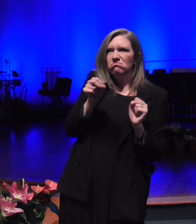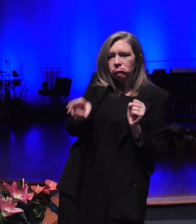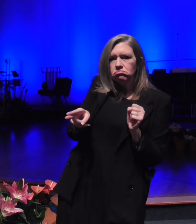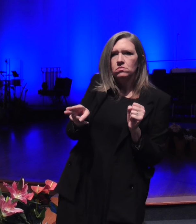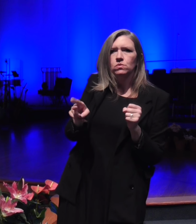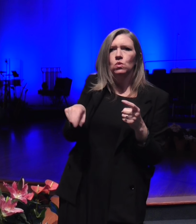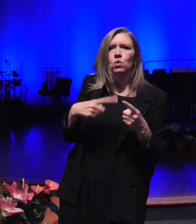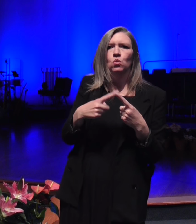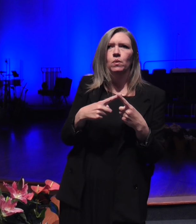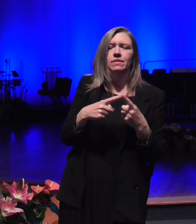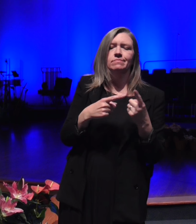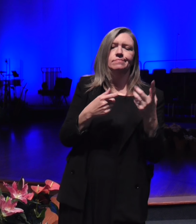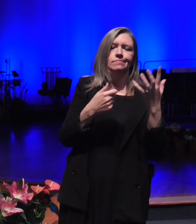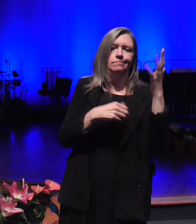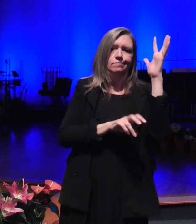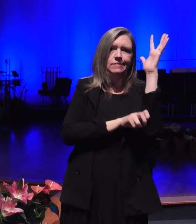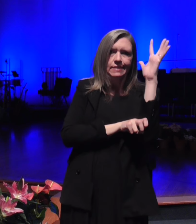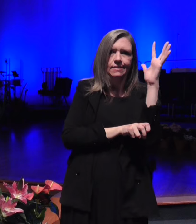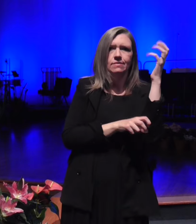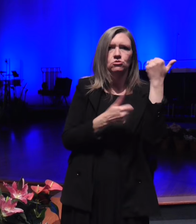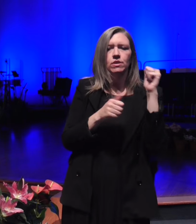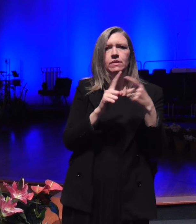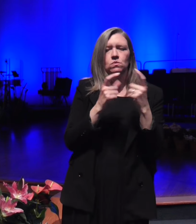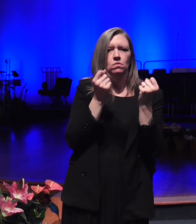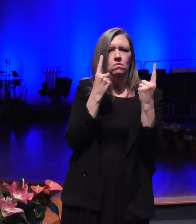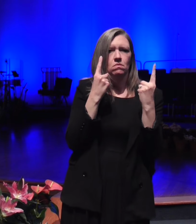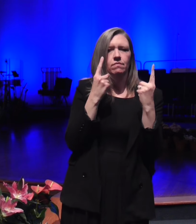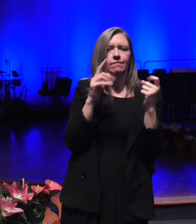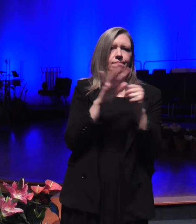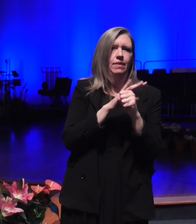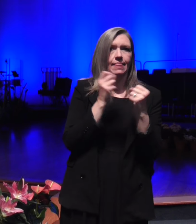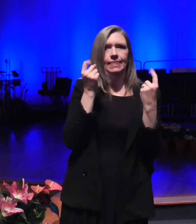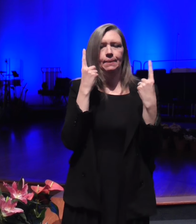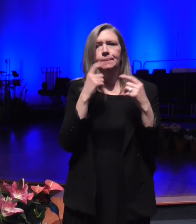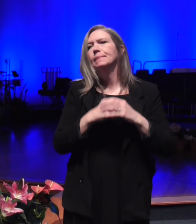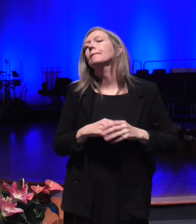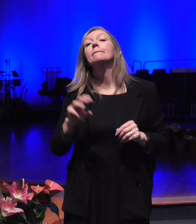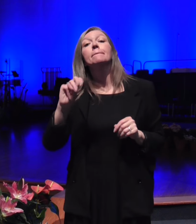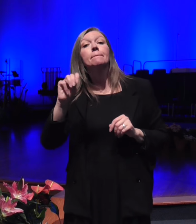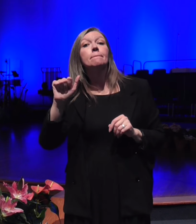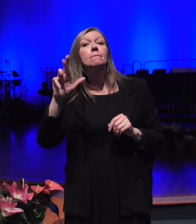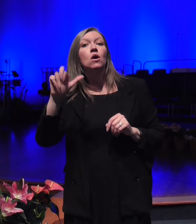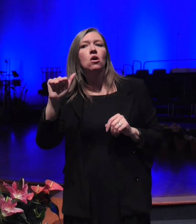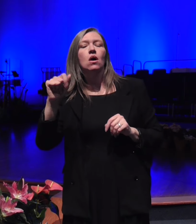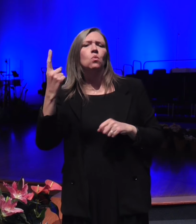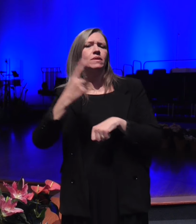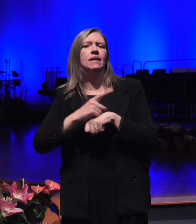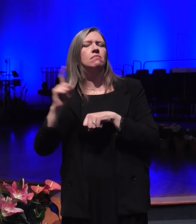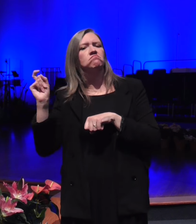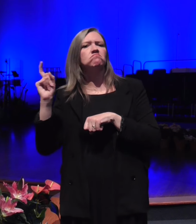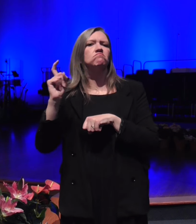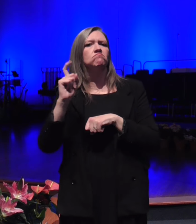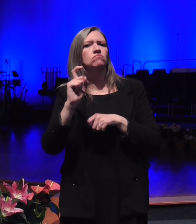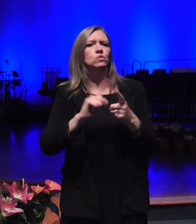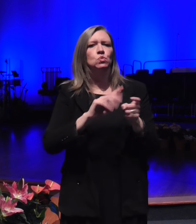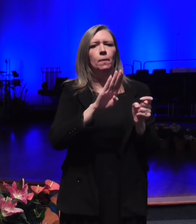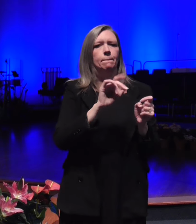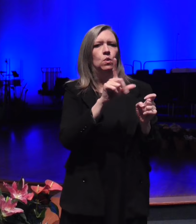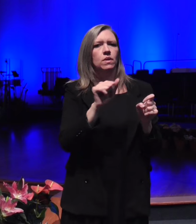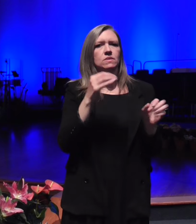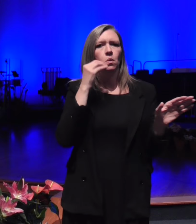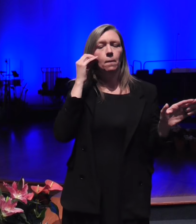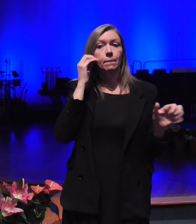to achieve enlightenment. And Mara, one day, is walking down the path towards Buddha's home, and